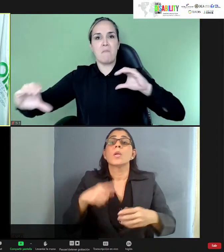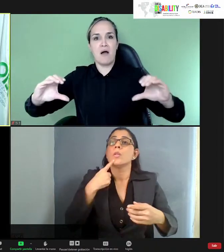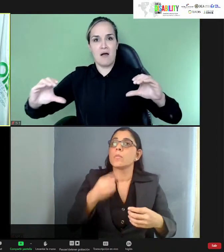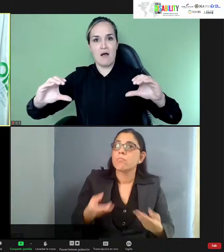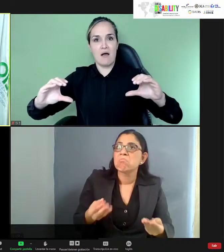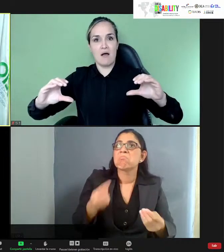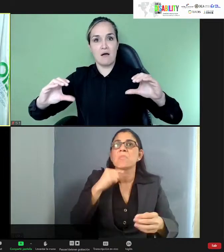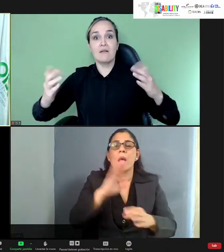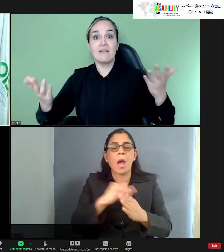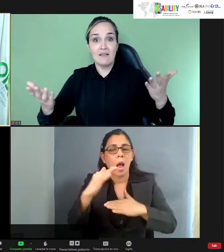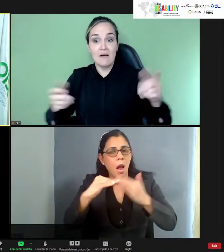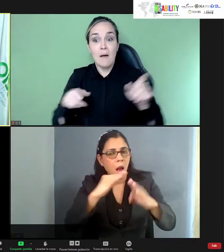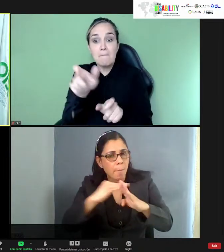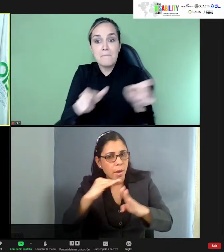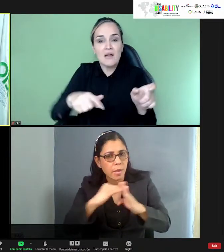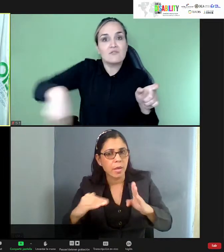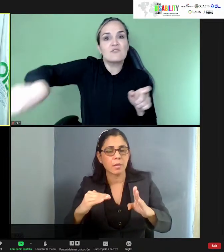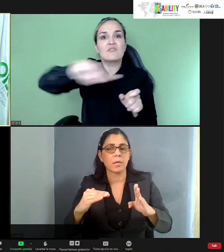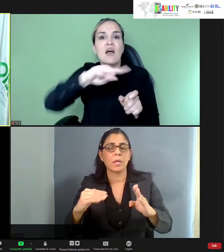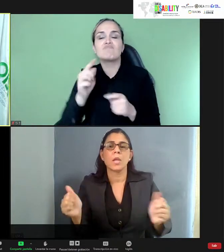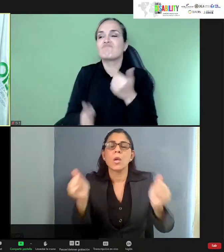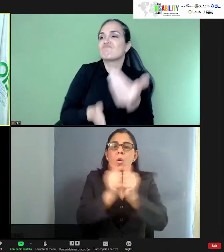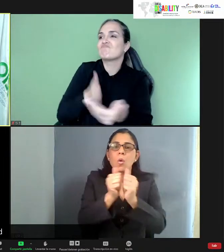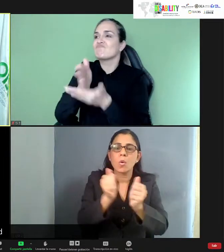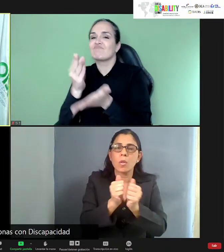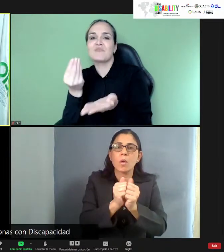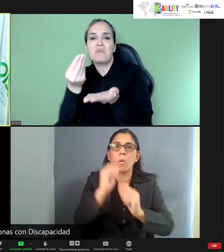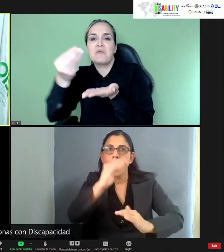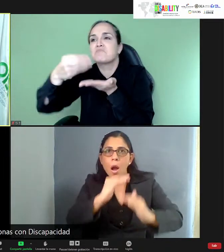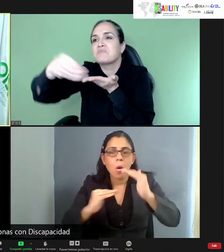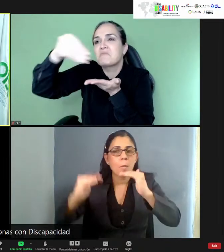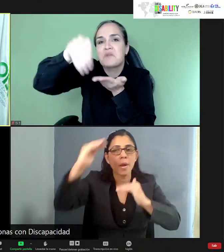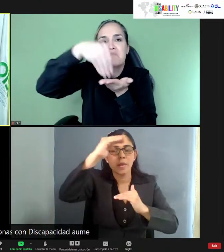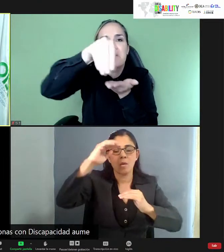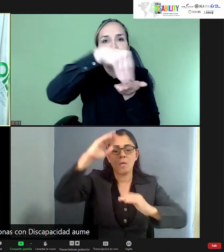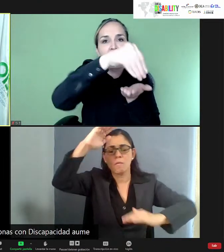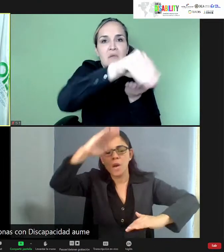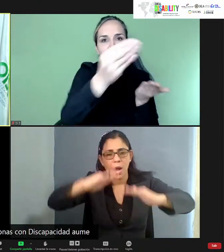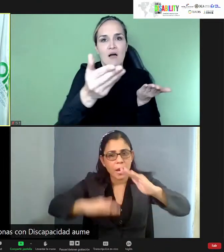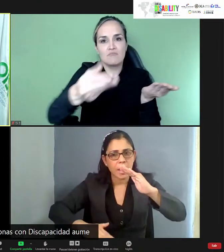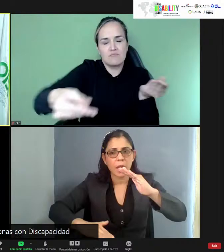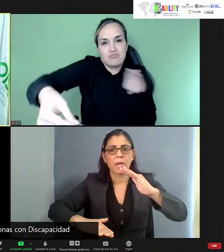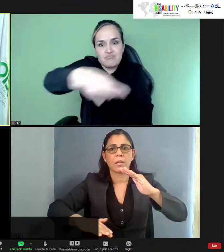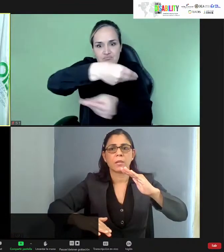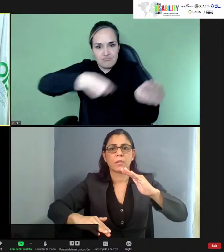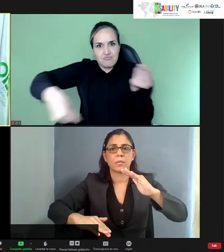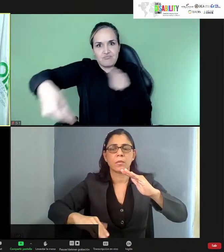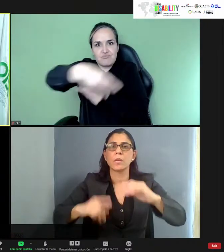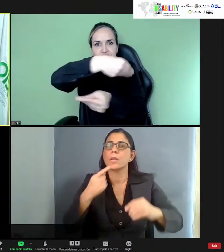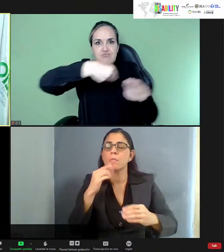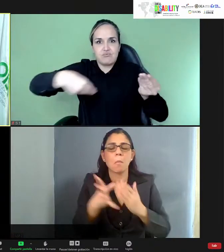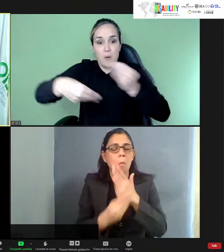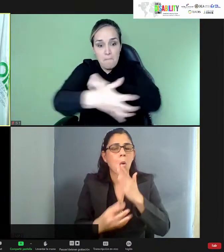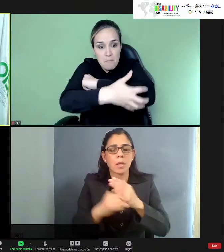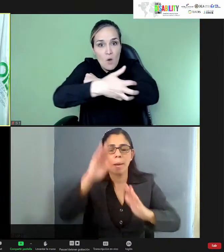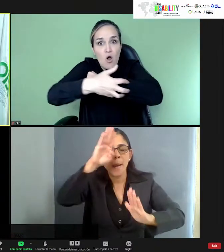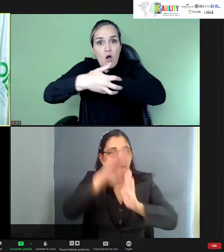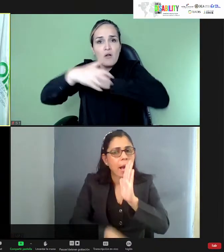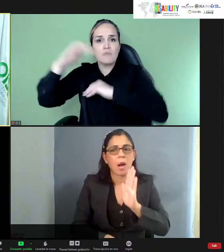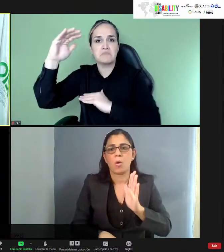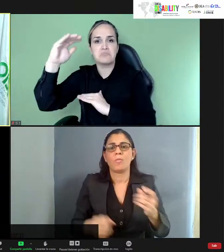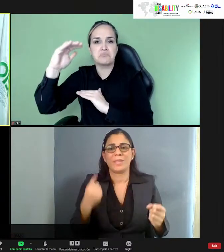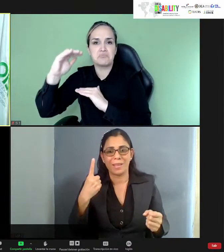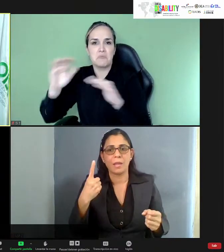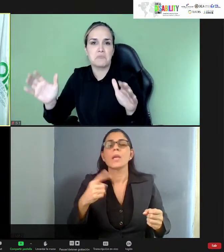income of these persons with disabilities together will increase well their poverty